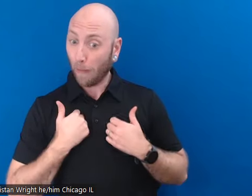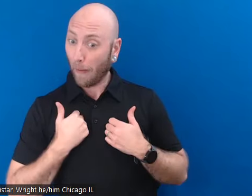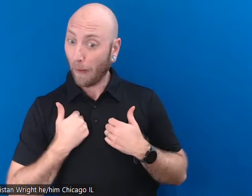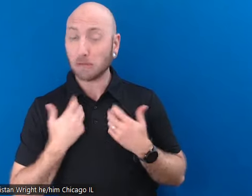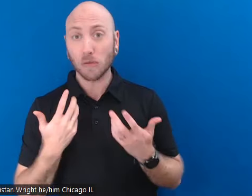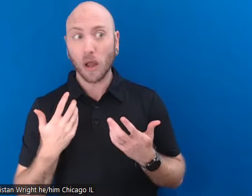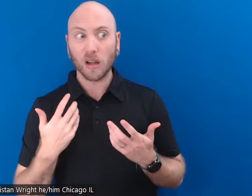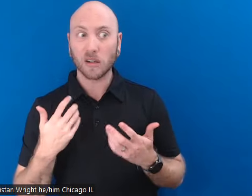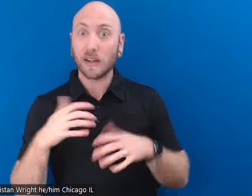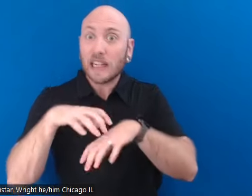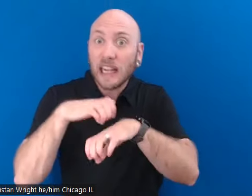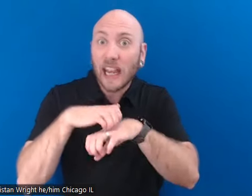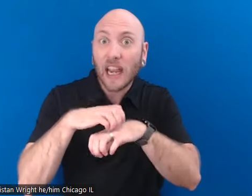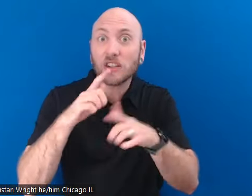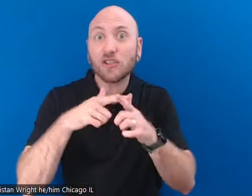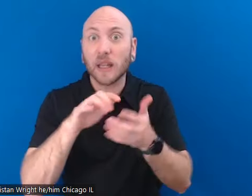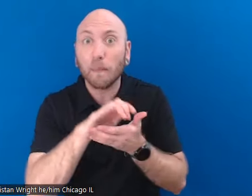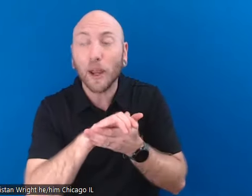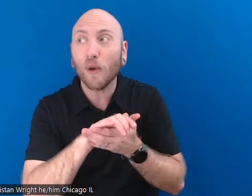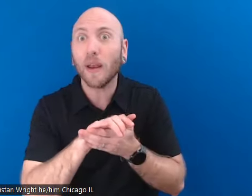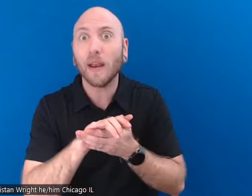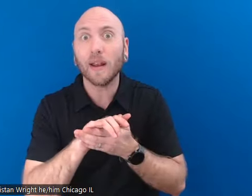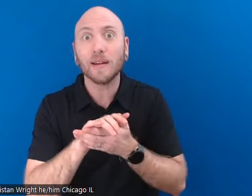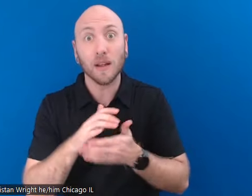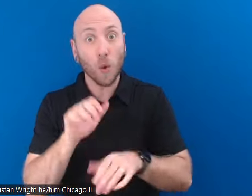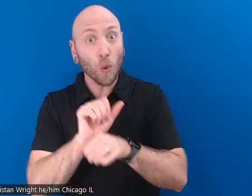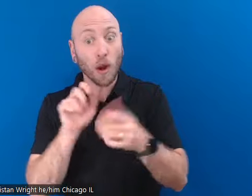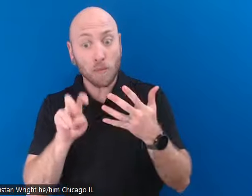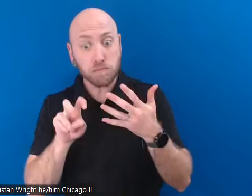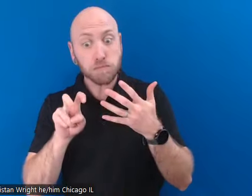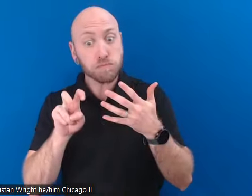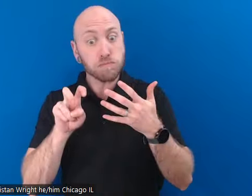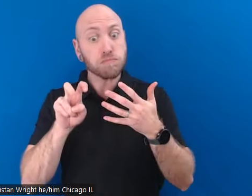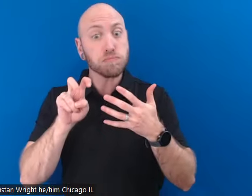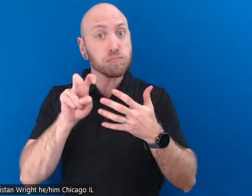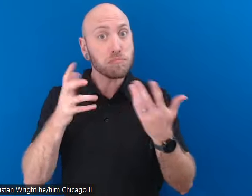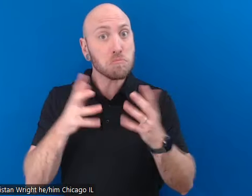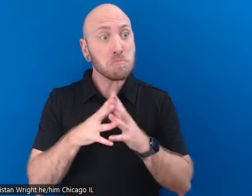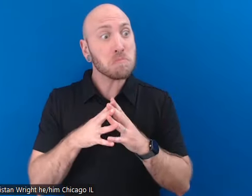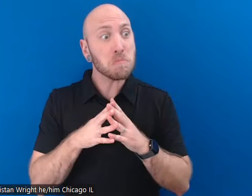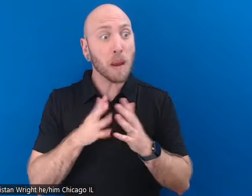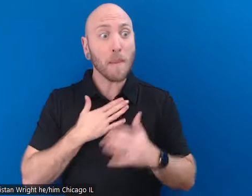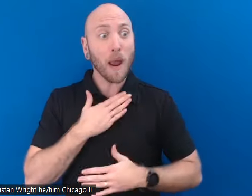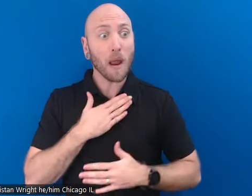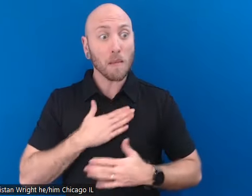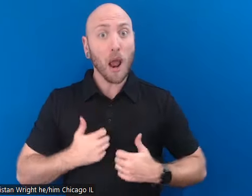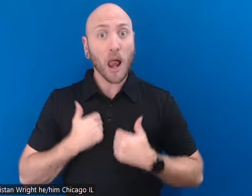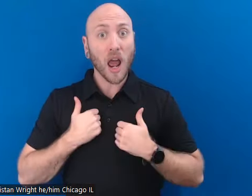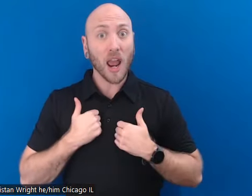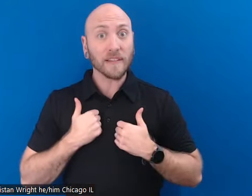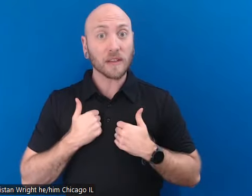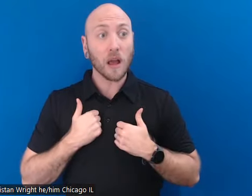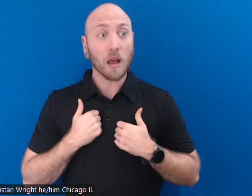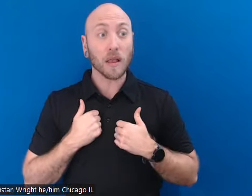married. I got promoted at work a couple of times. And, but it was really